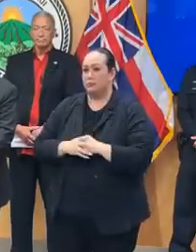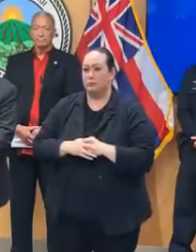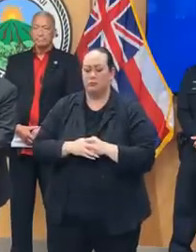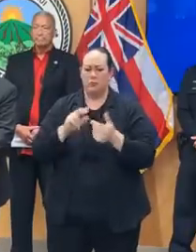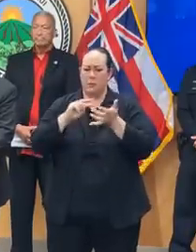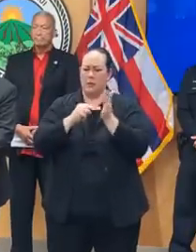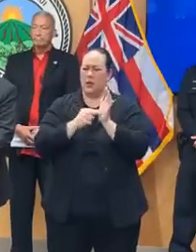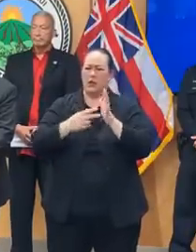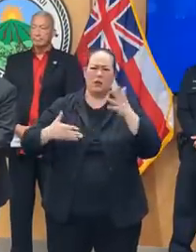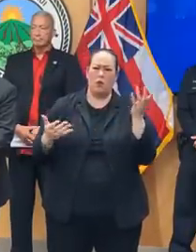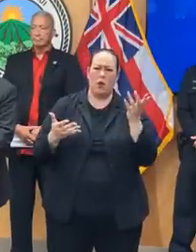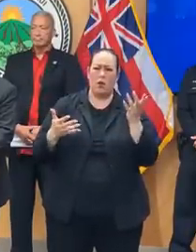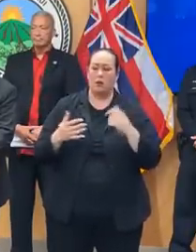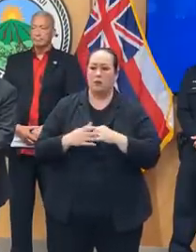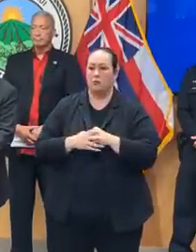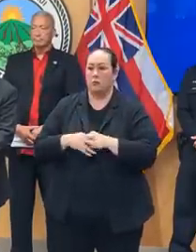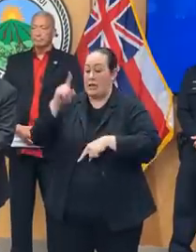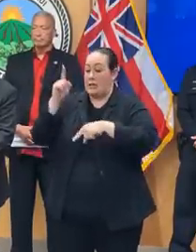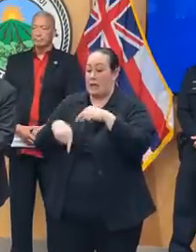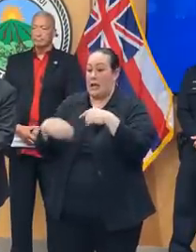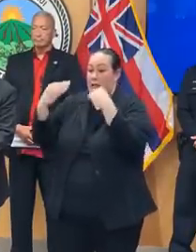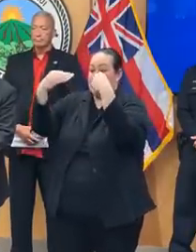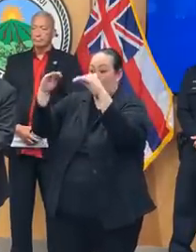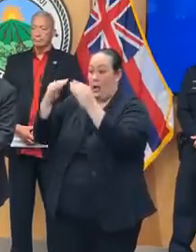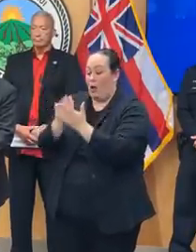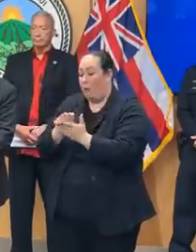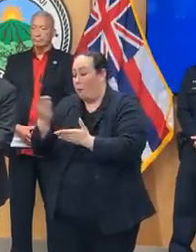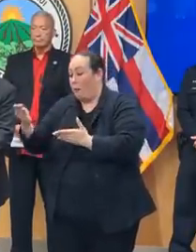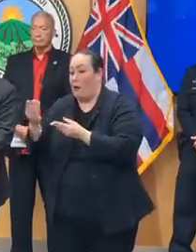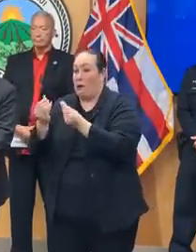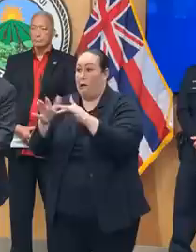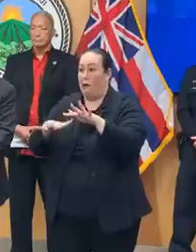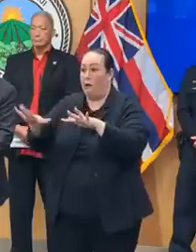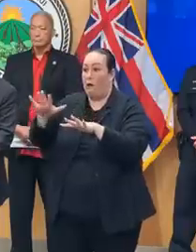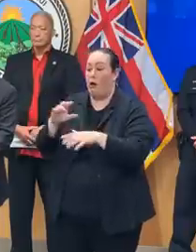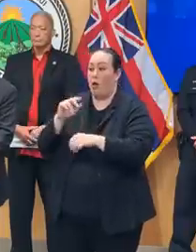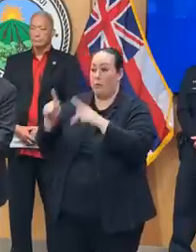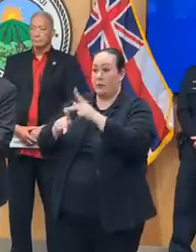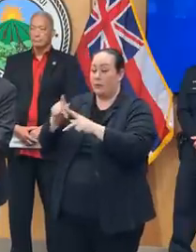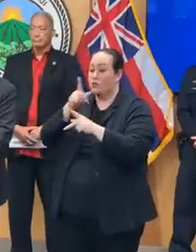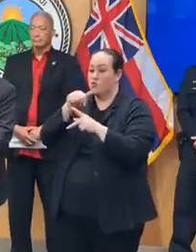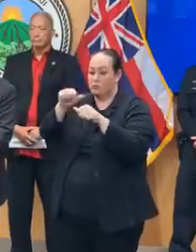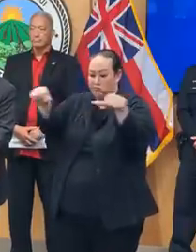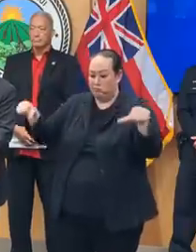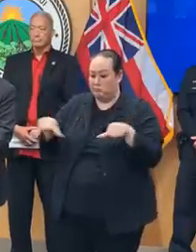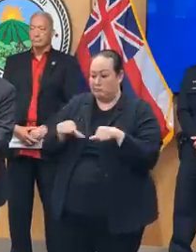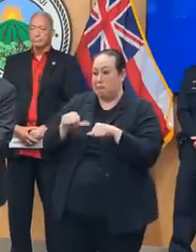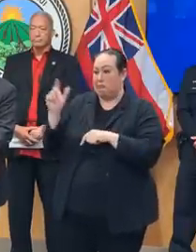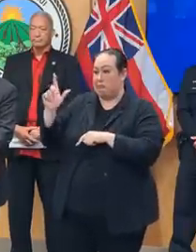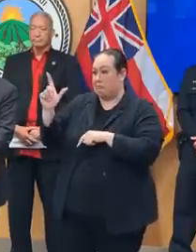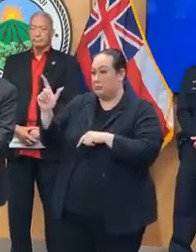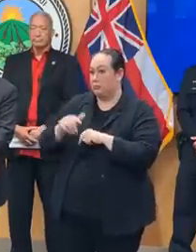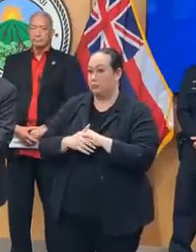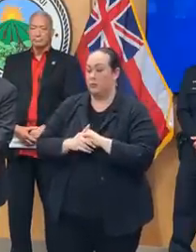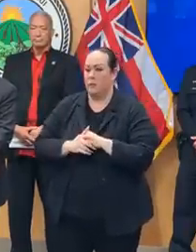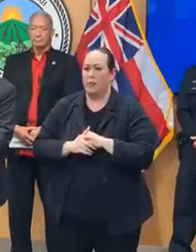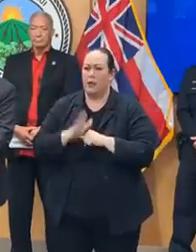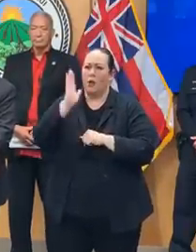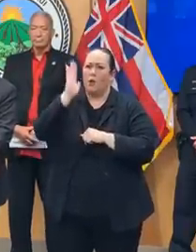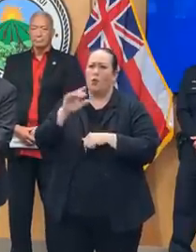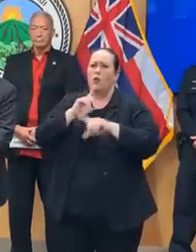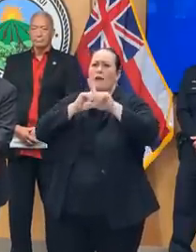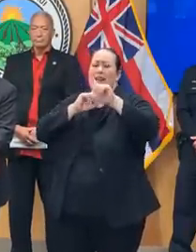to make sure that there are no transactions that take advantage of our people, and we're going to give you some definitive answers by Friday about